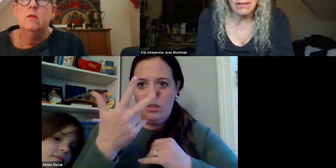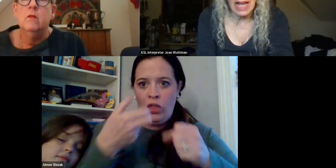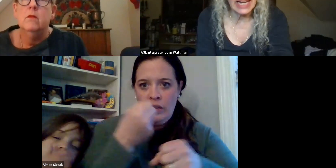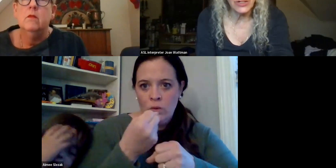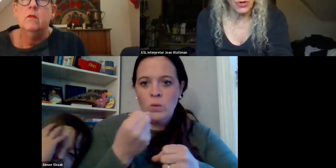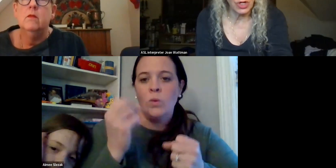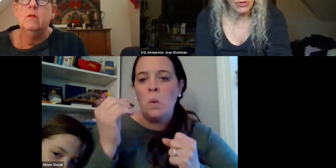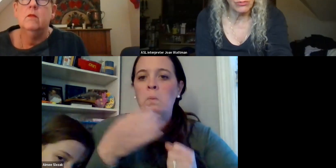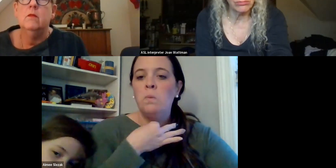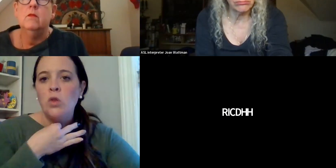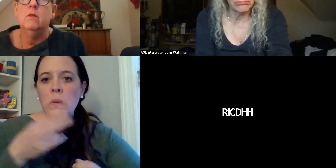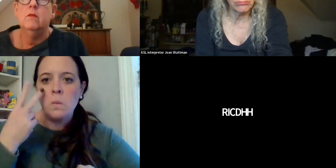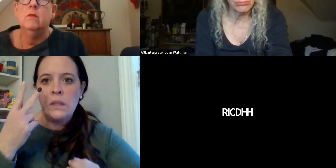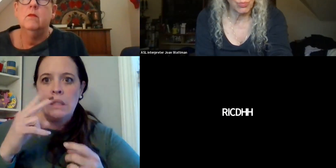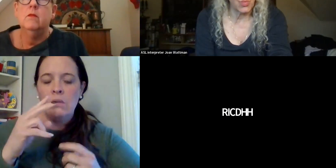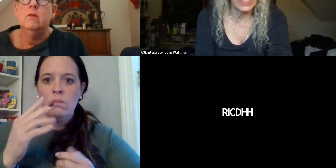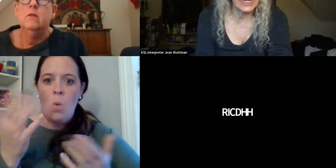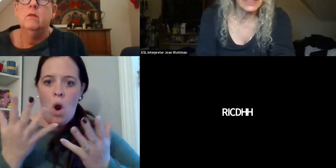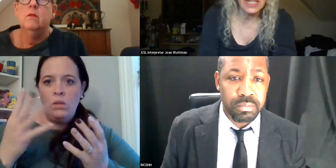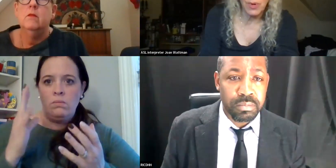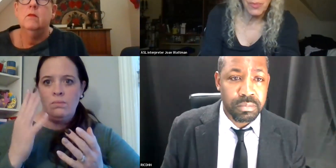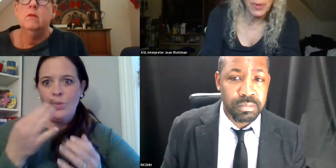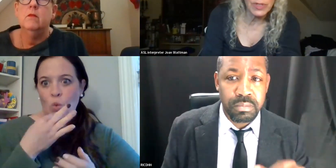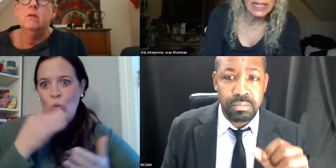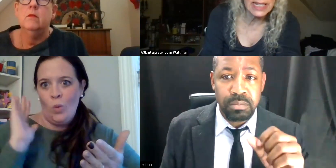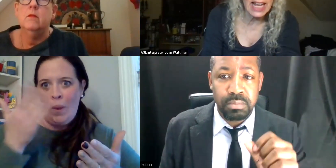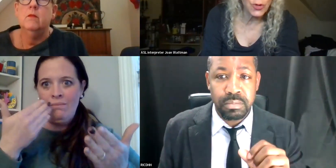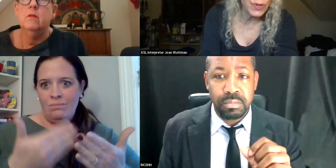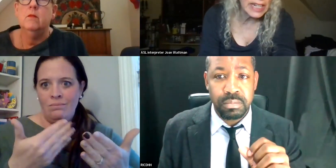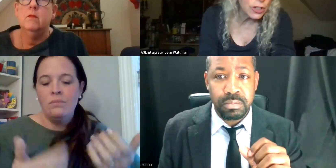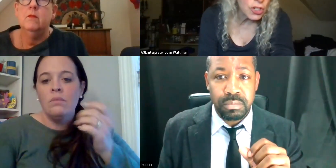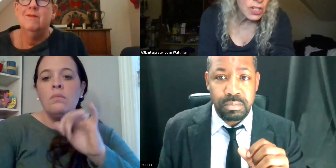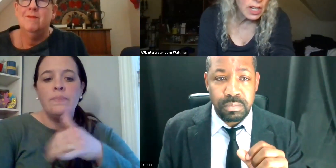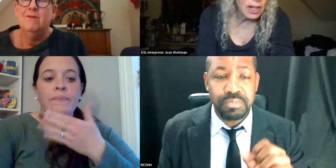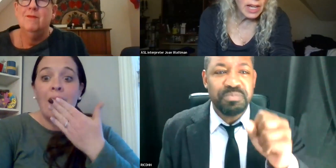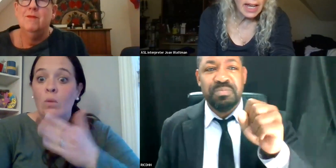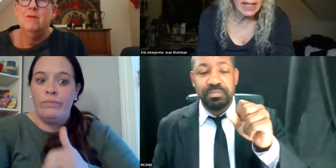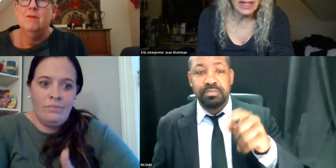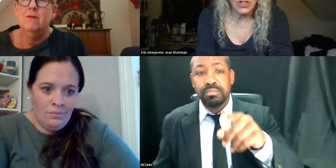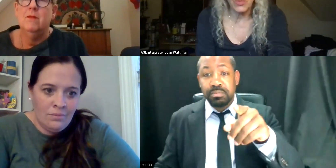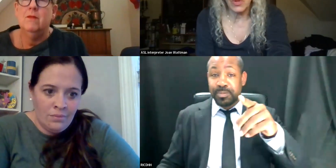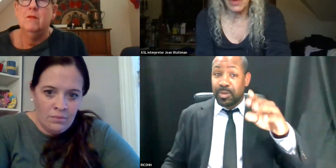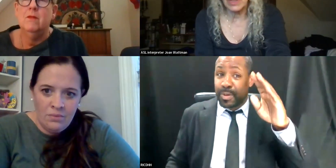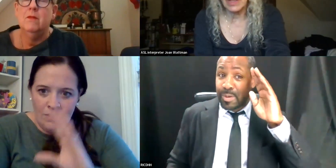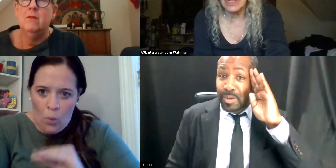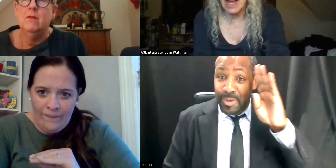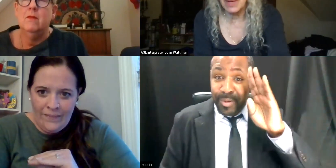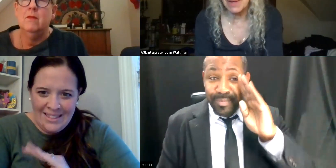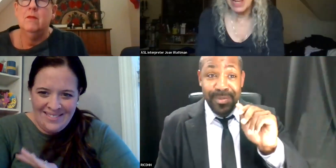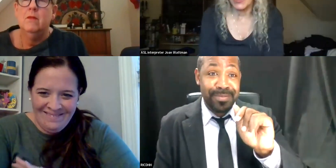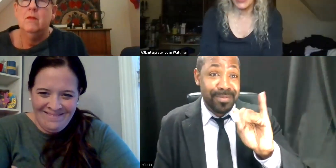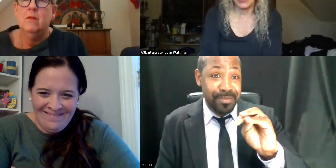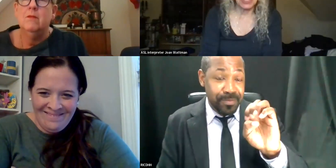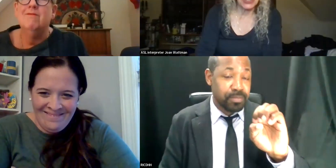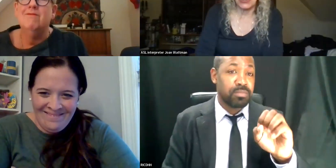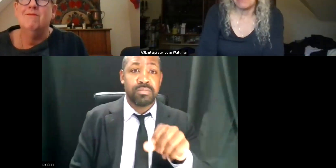And I don't know what else has been proposed in these last 3 years. And I know things are coming up